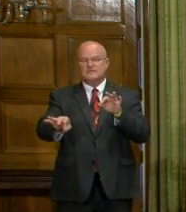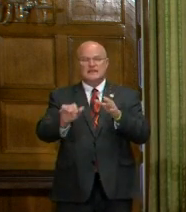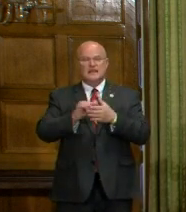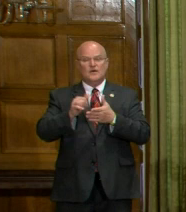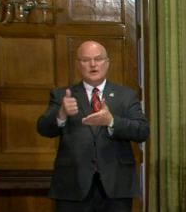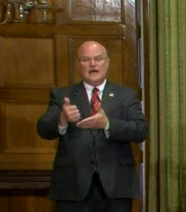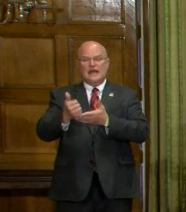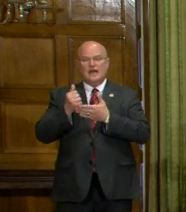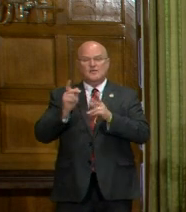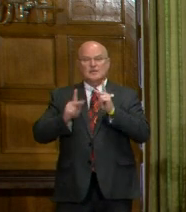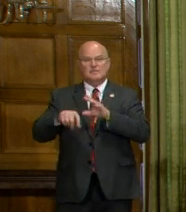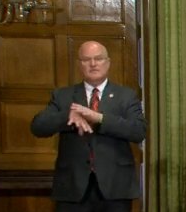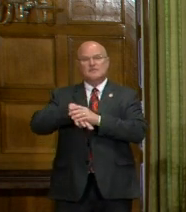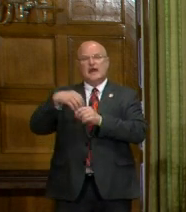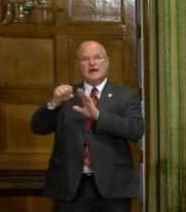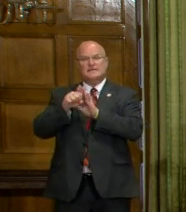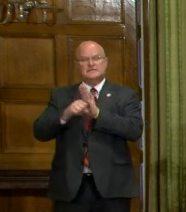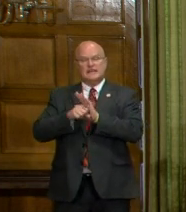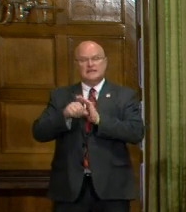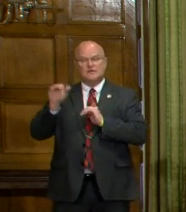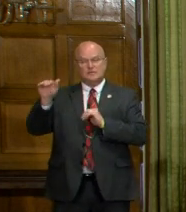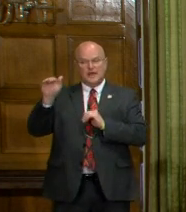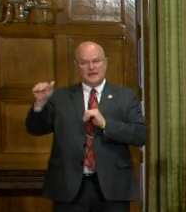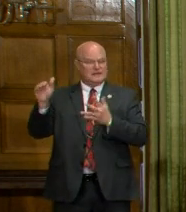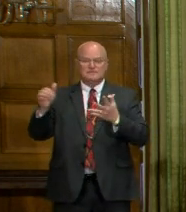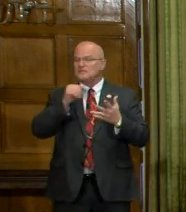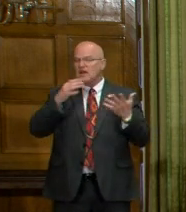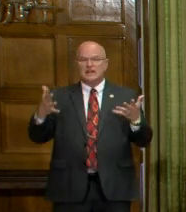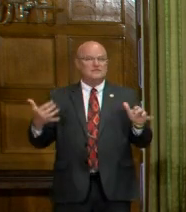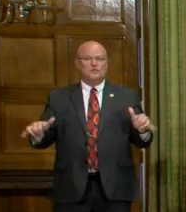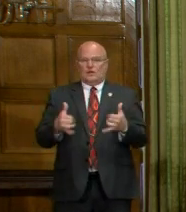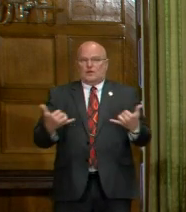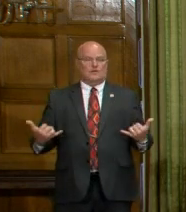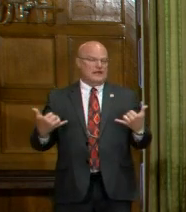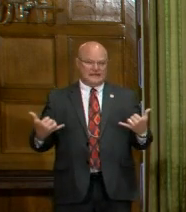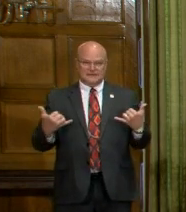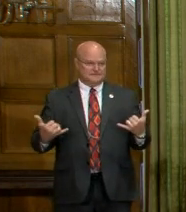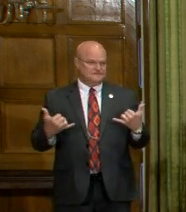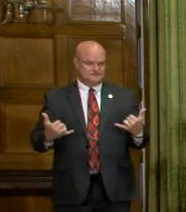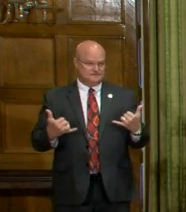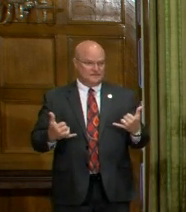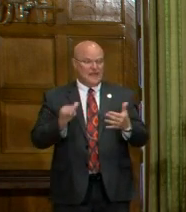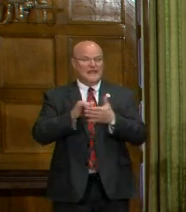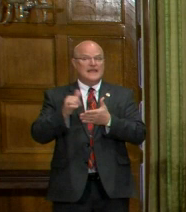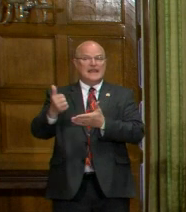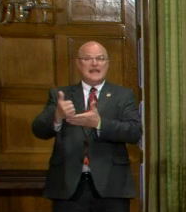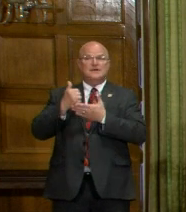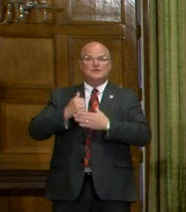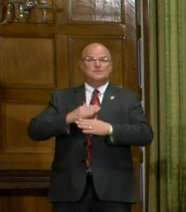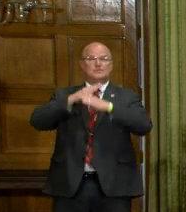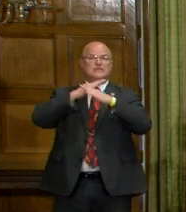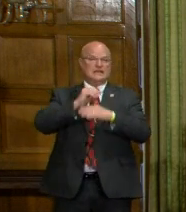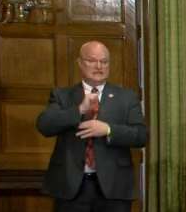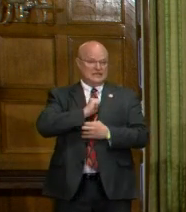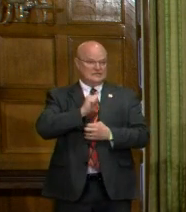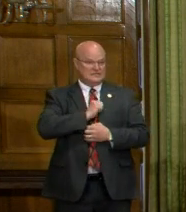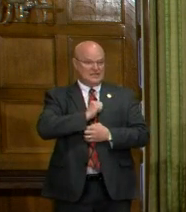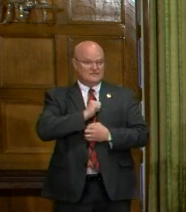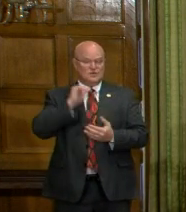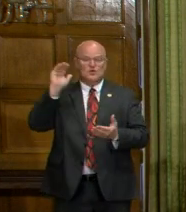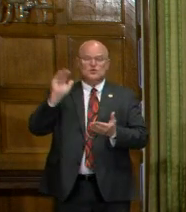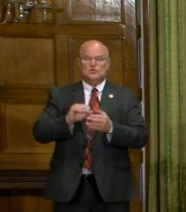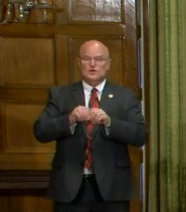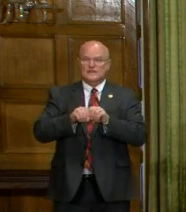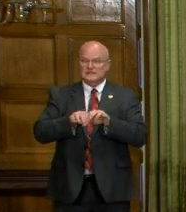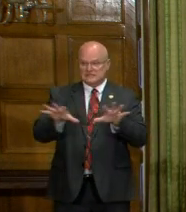help our out-of-state travelers and remind them we're not here for recreational purposes, and that helps us to protect ourselves, to reduce